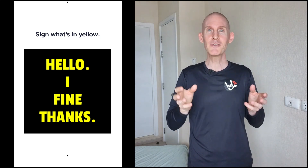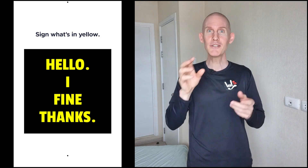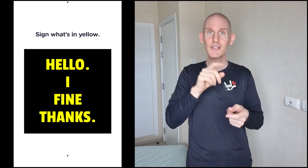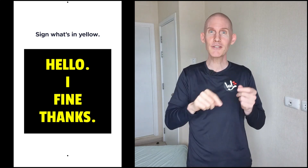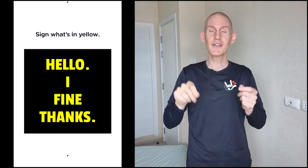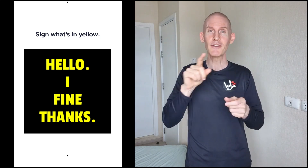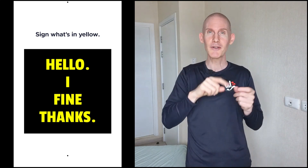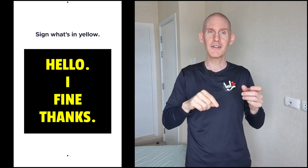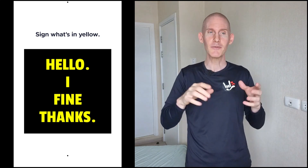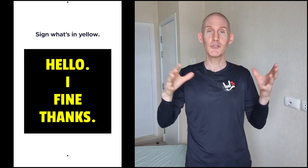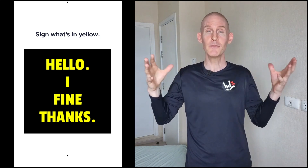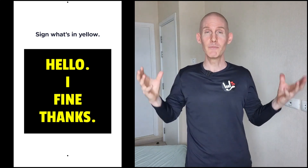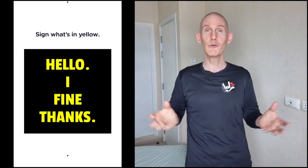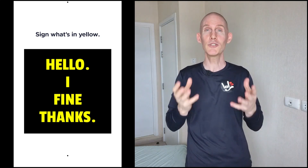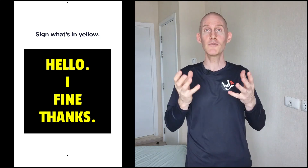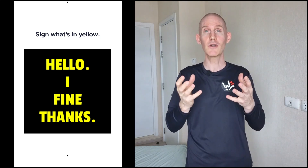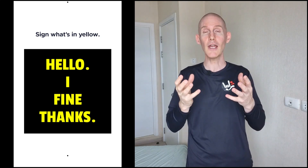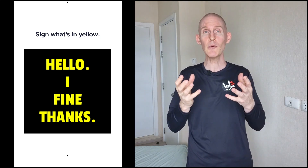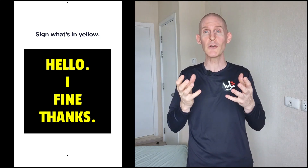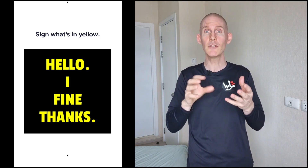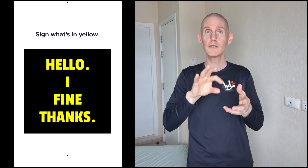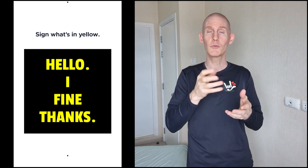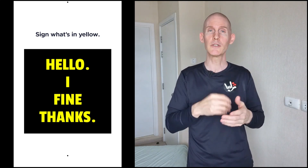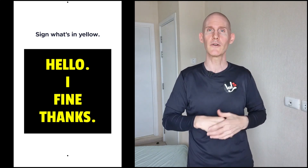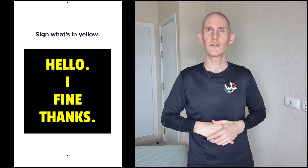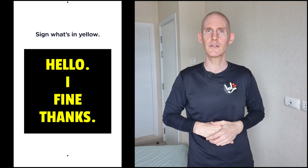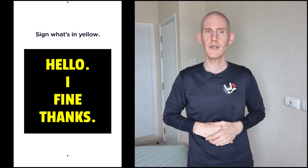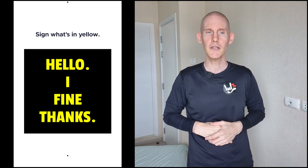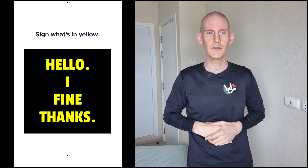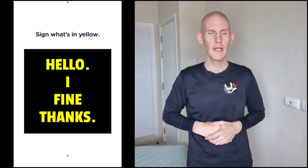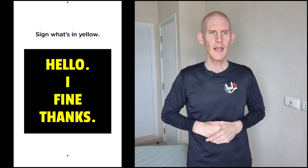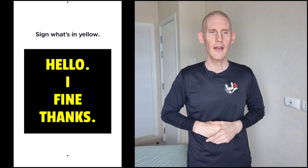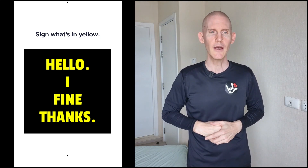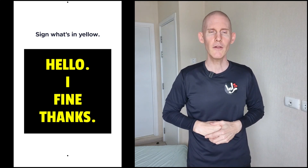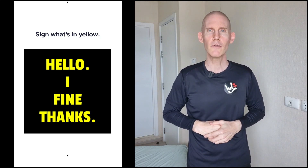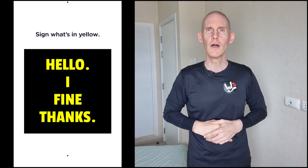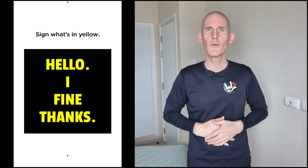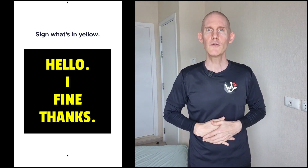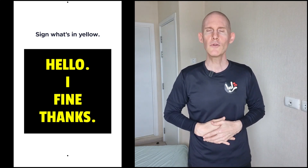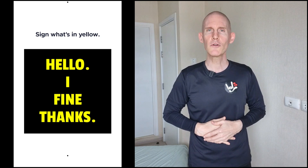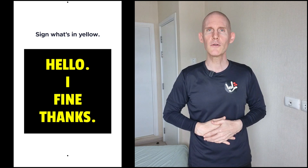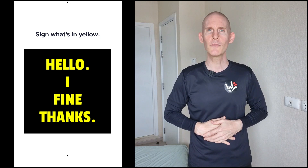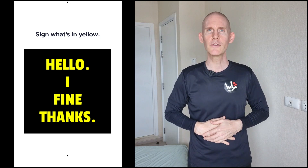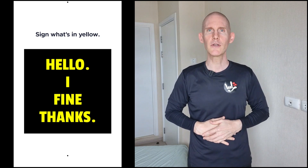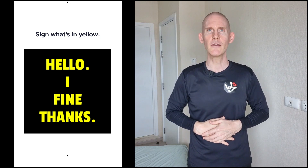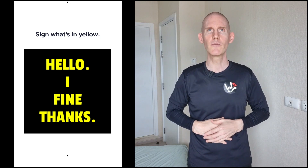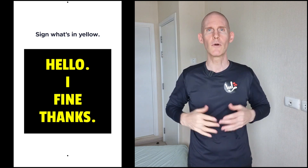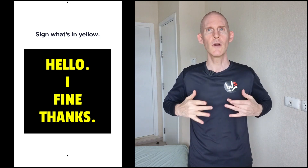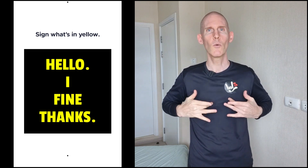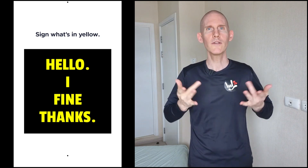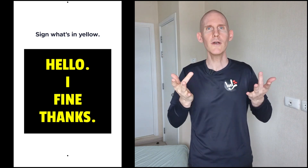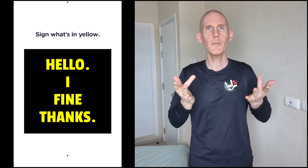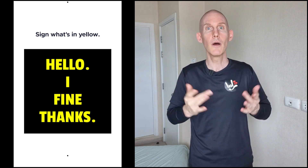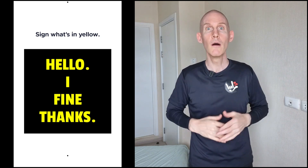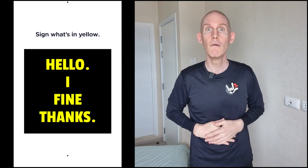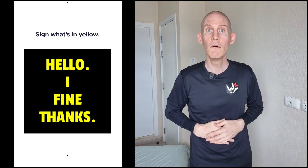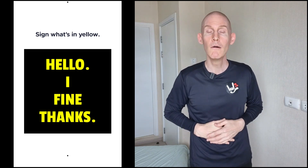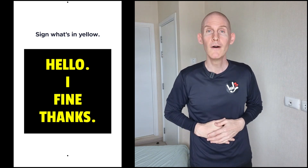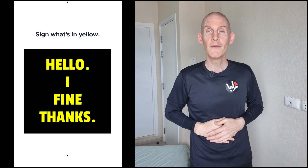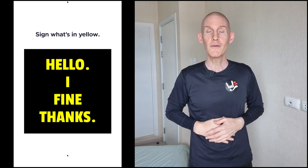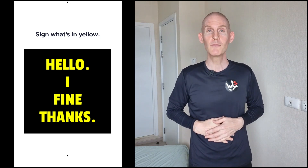whatever. You can just learn. Once you boost your vocabulary, you can switch out the signs. And hello, what if you learn the sign for what's